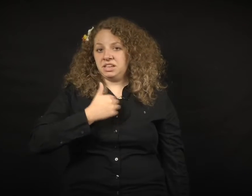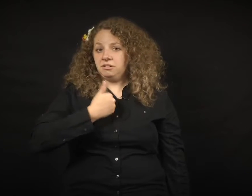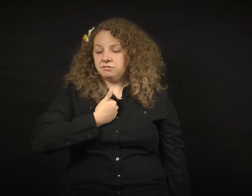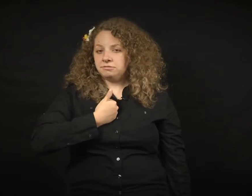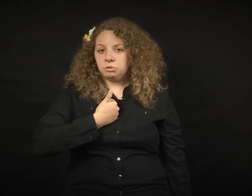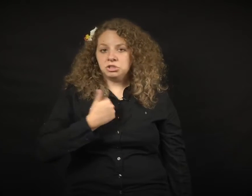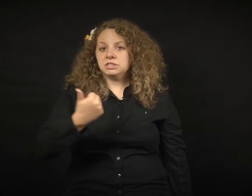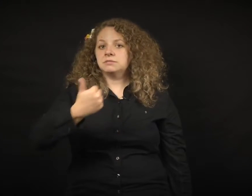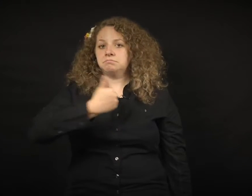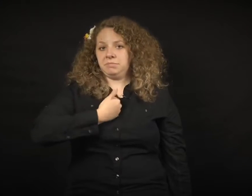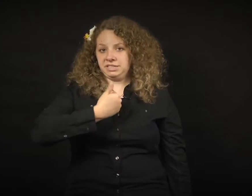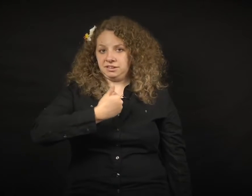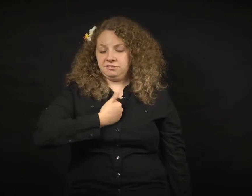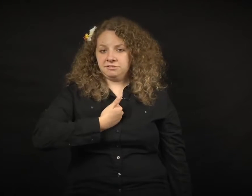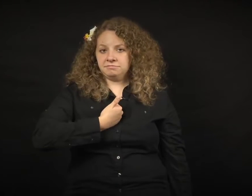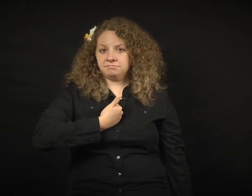myself, or just myself,